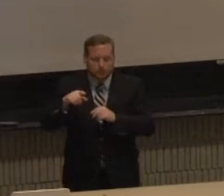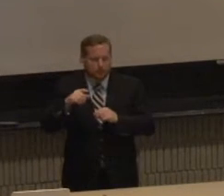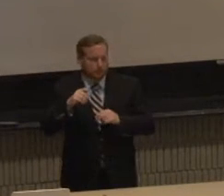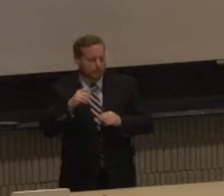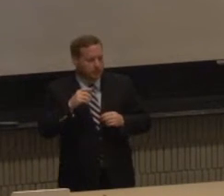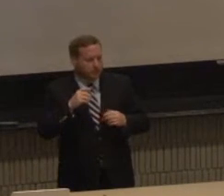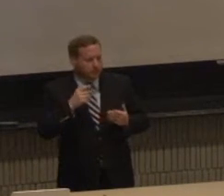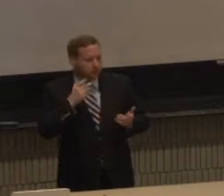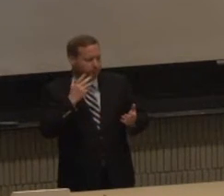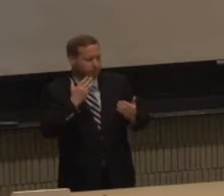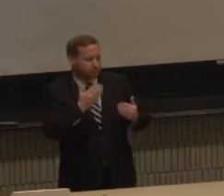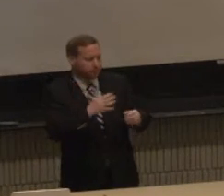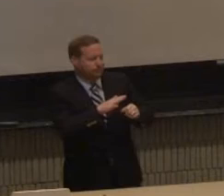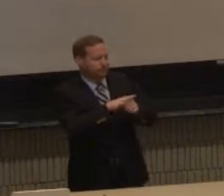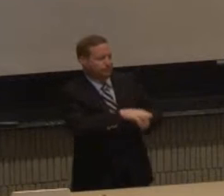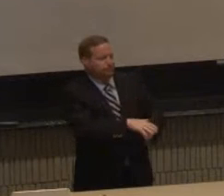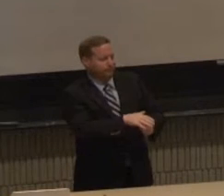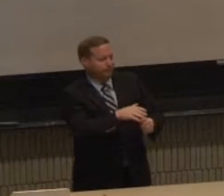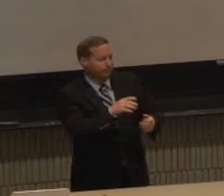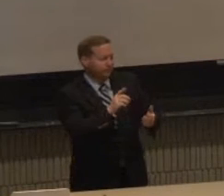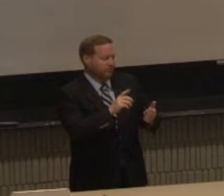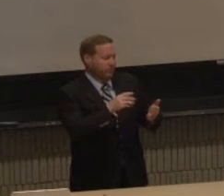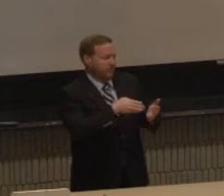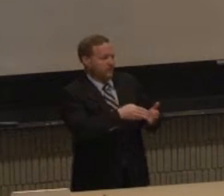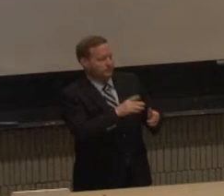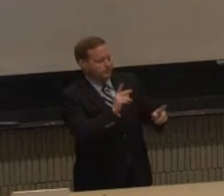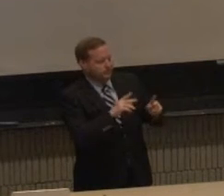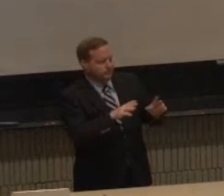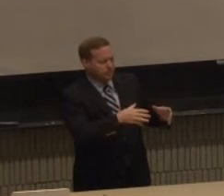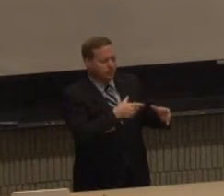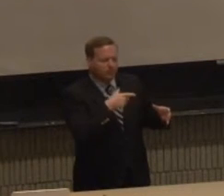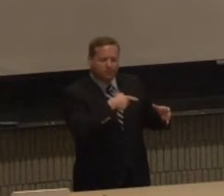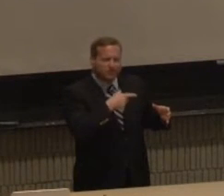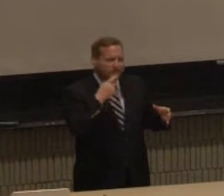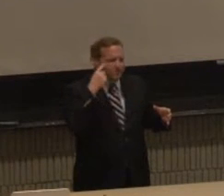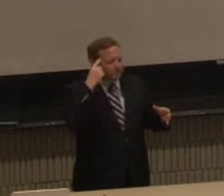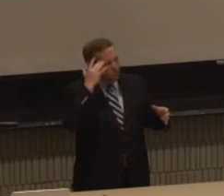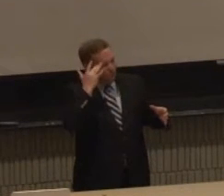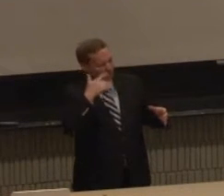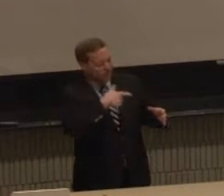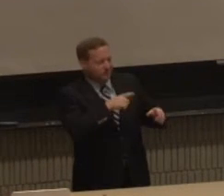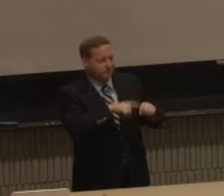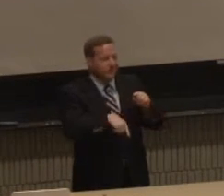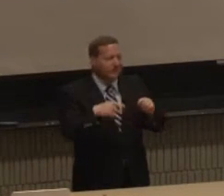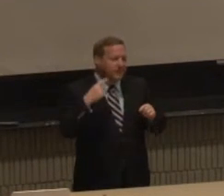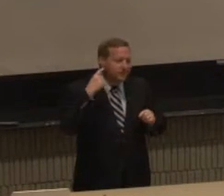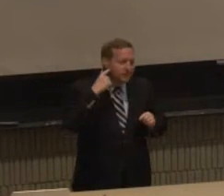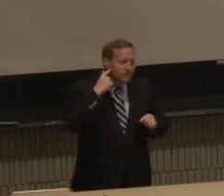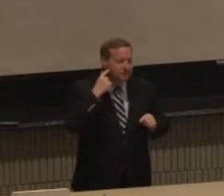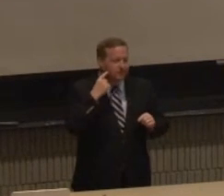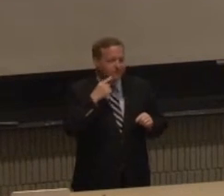could be defined as a system that summarily oppresses a particular group, deaf people in this